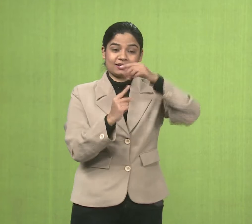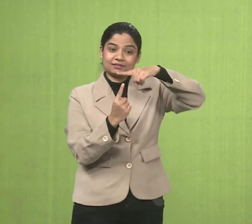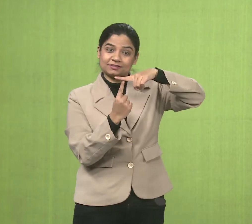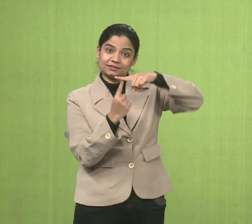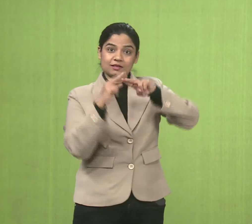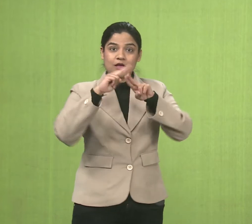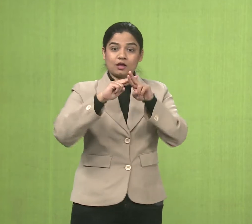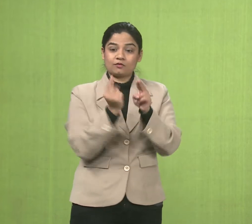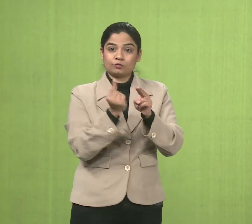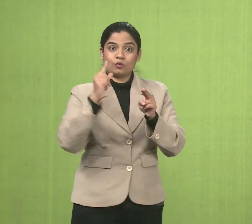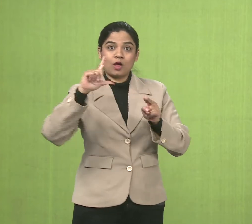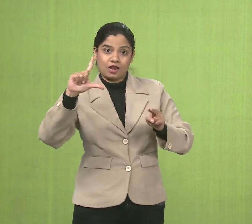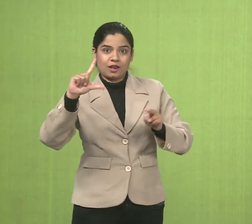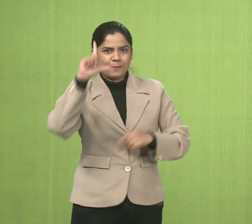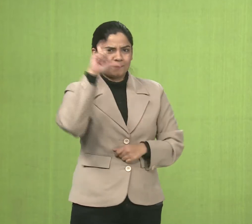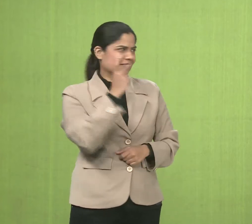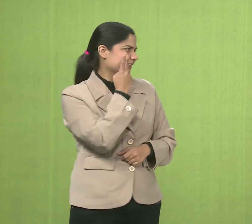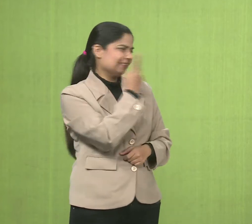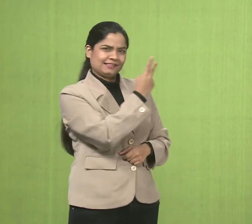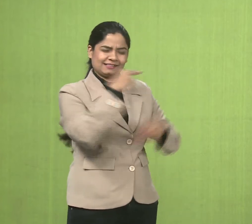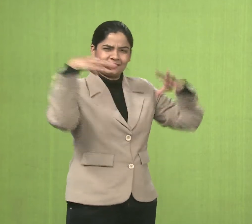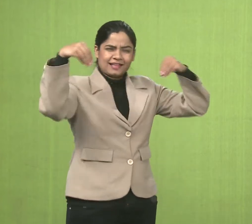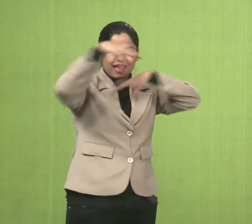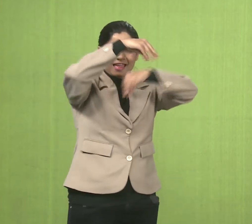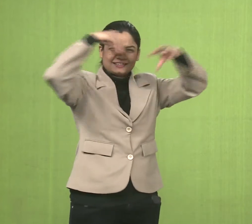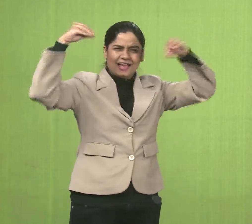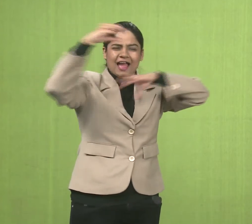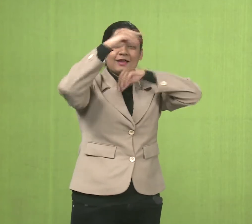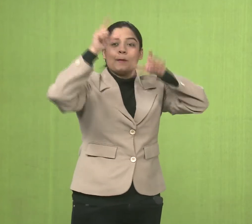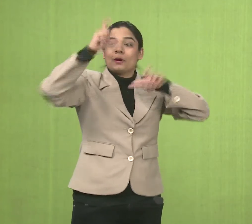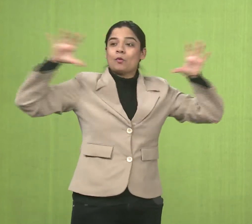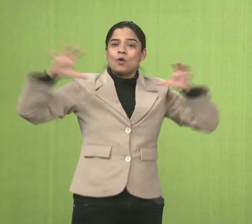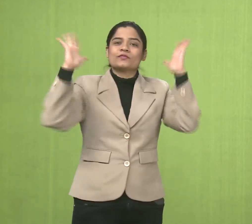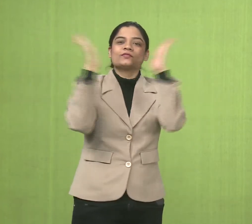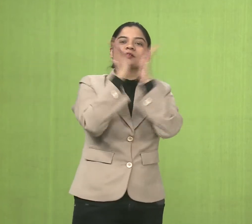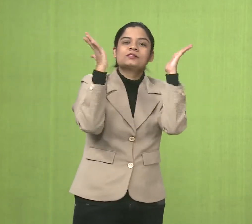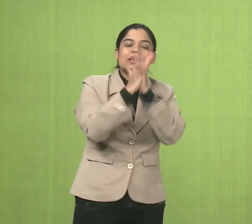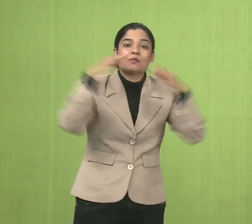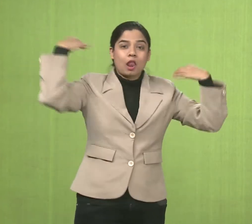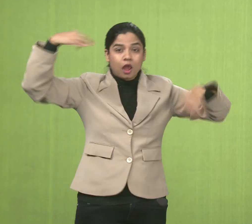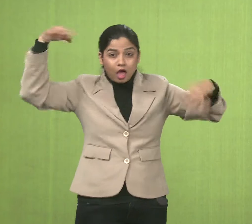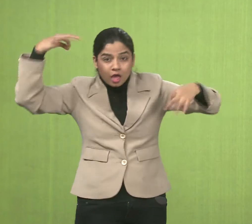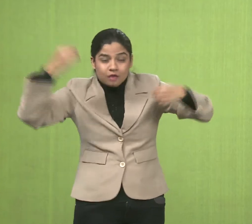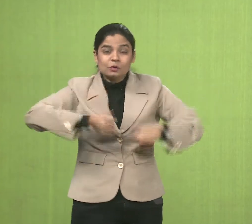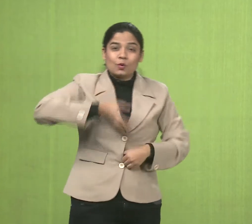Eventful. Eventful is marked as you can see from the picture, an exciting event, be it a